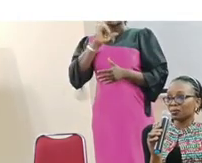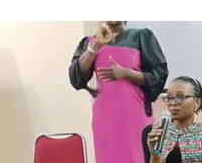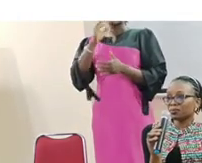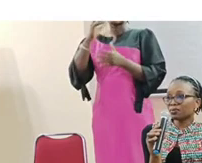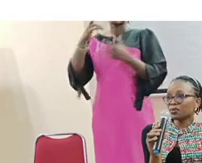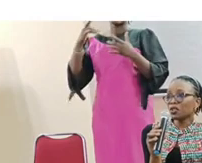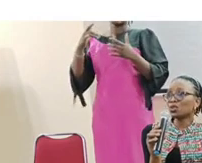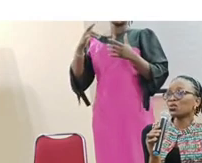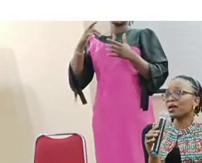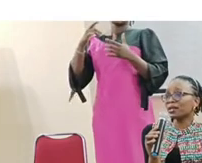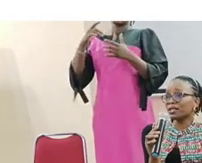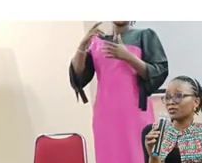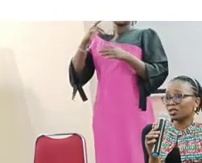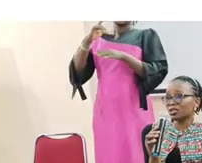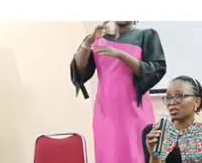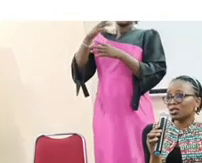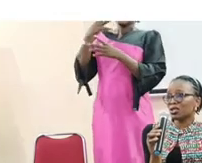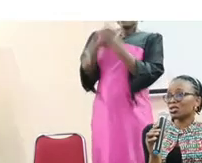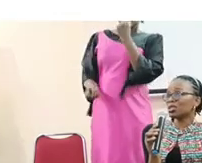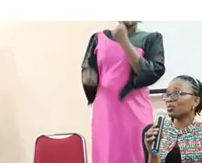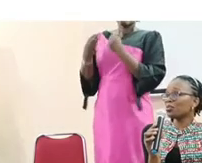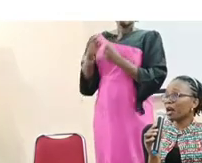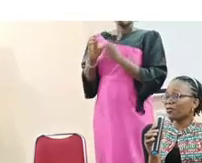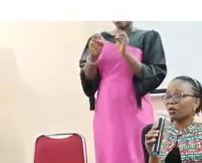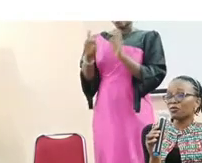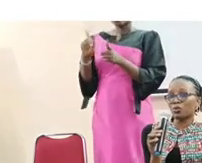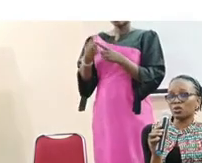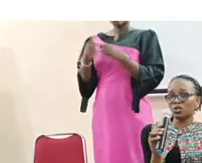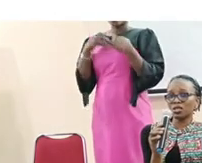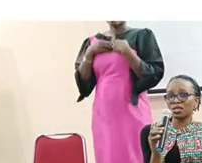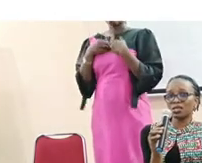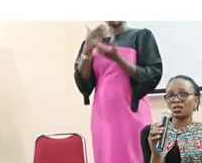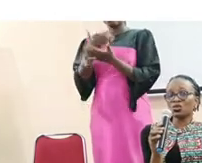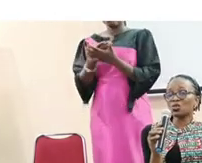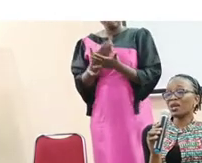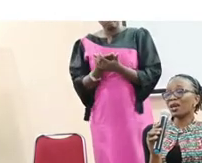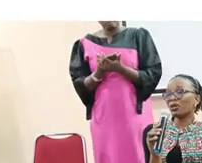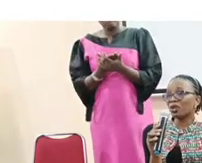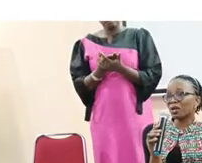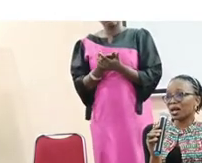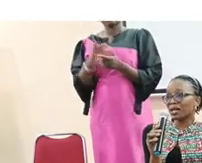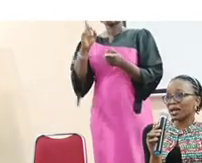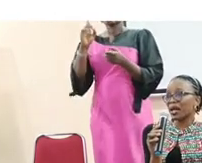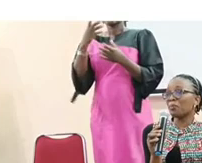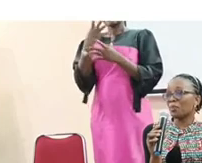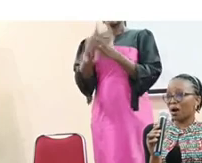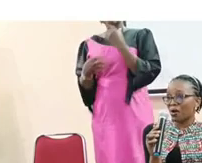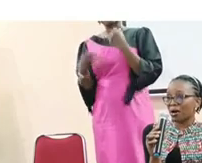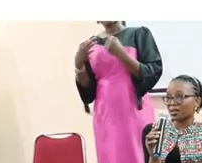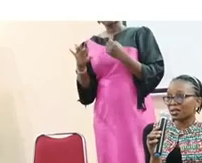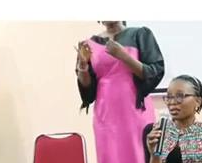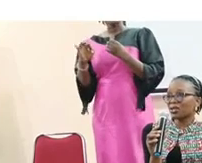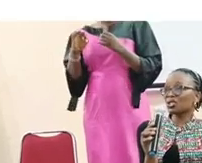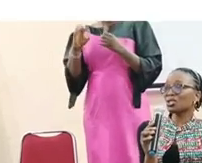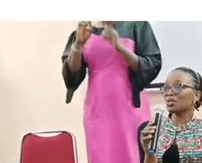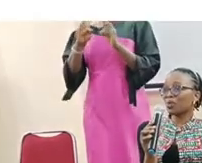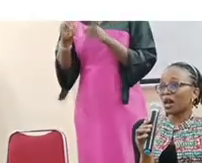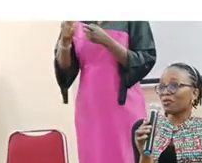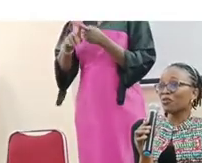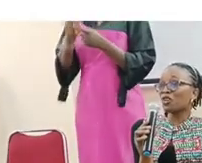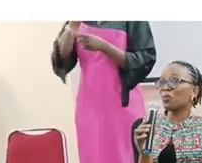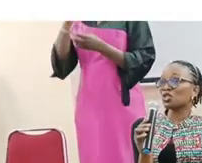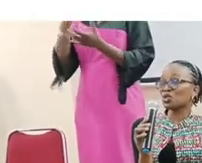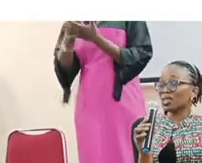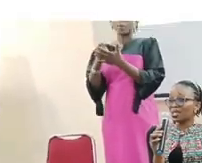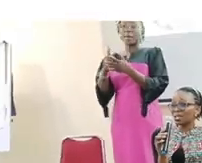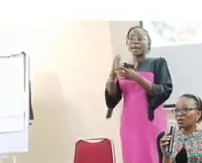opportunity to earn a living. She's deprived of the opportunity to be economically empowered. She's